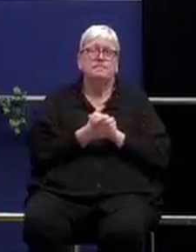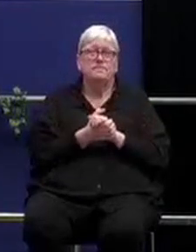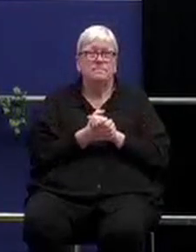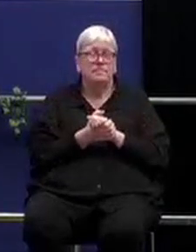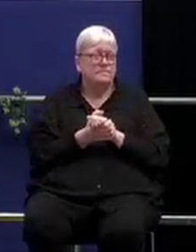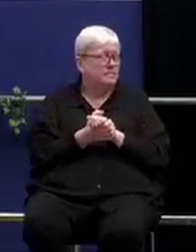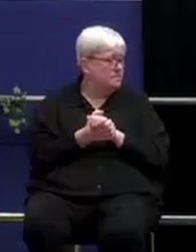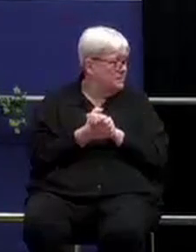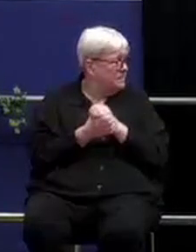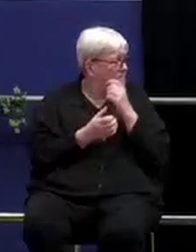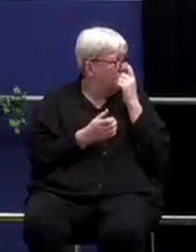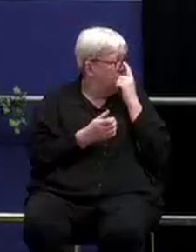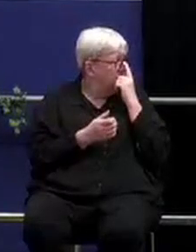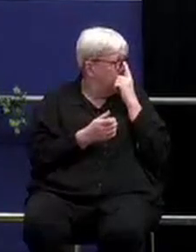no.